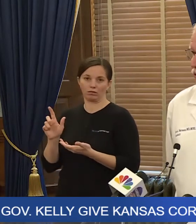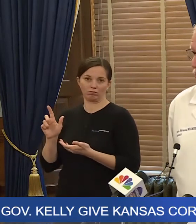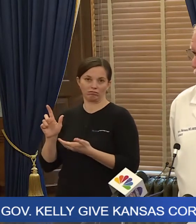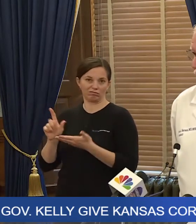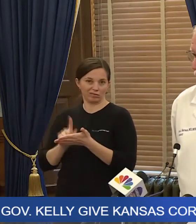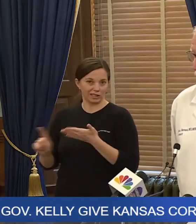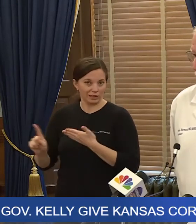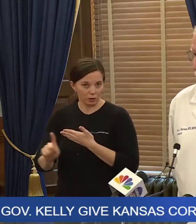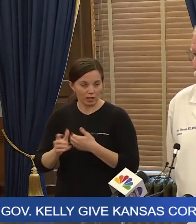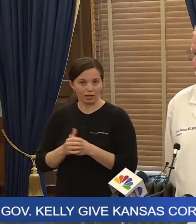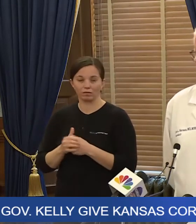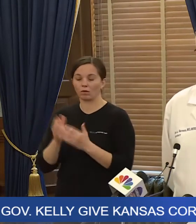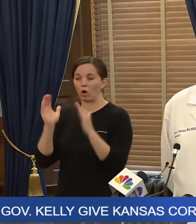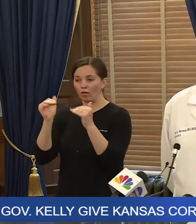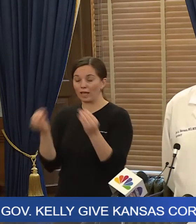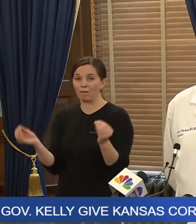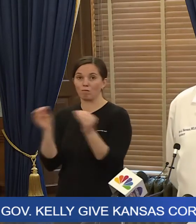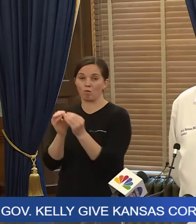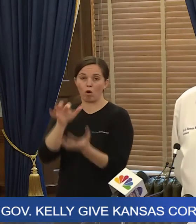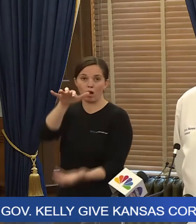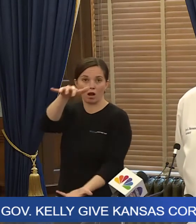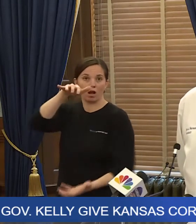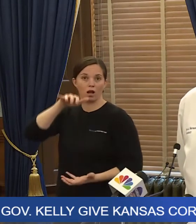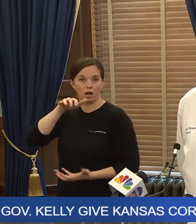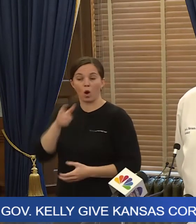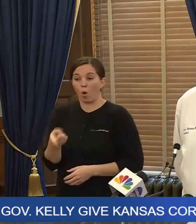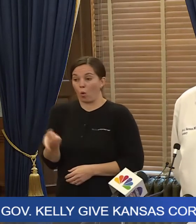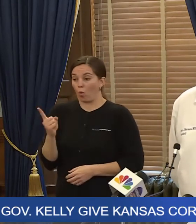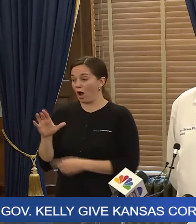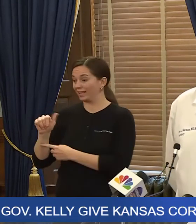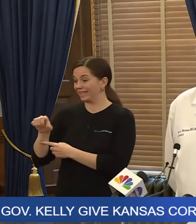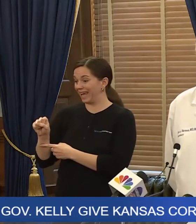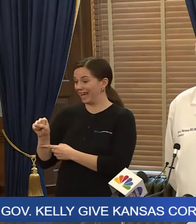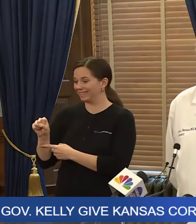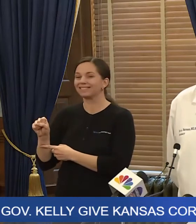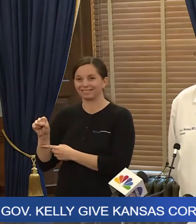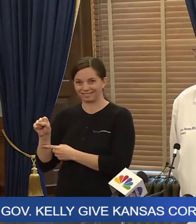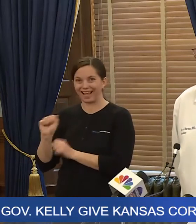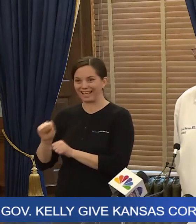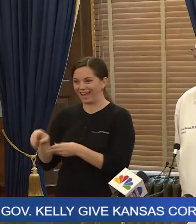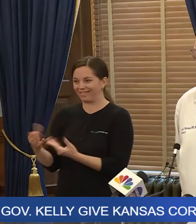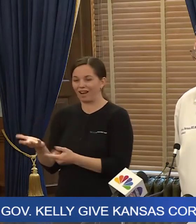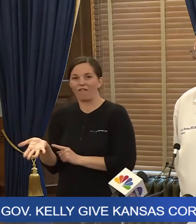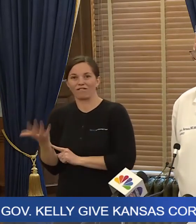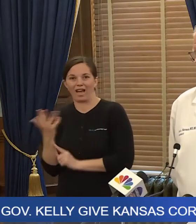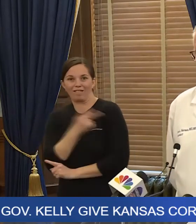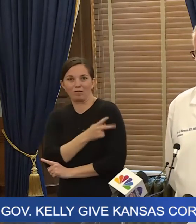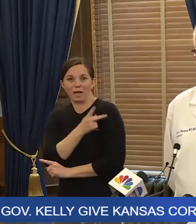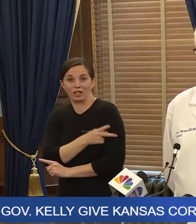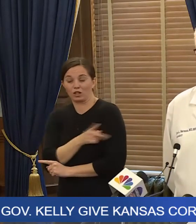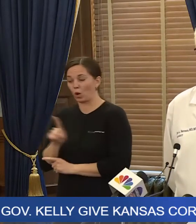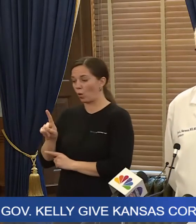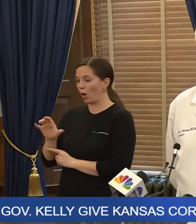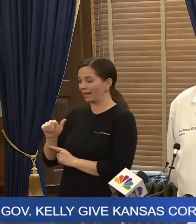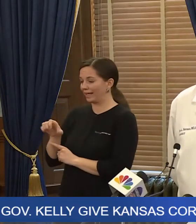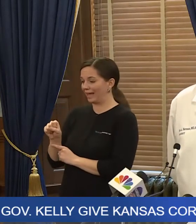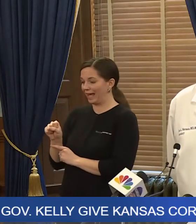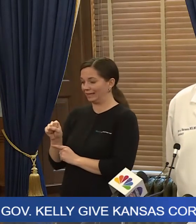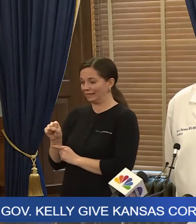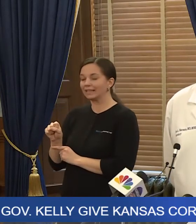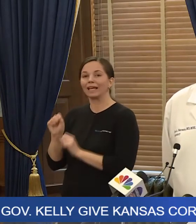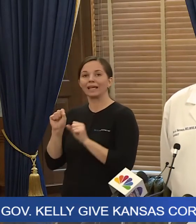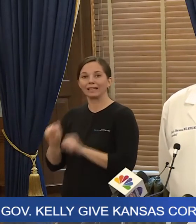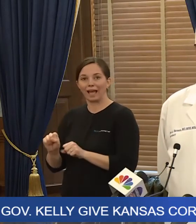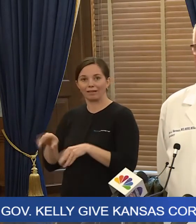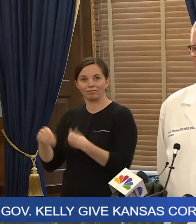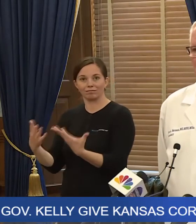a larger shipment. One case treats about 5 patients, so you can see that 10 cases treating about 50 patients